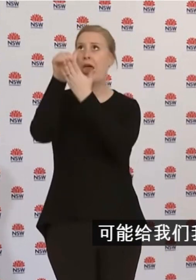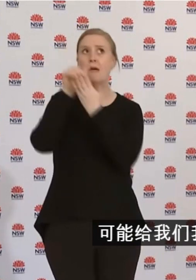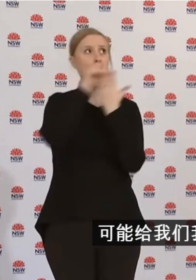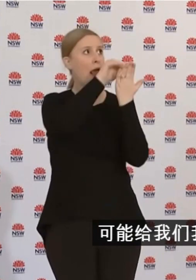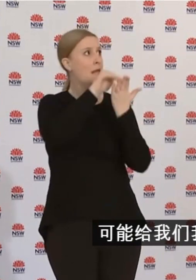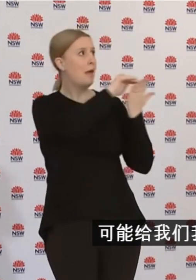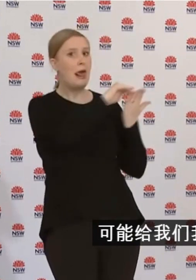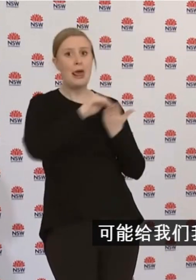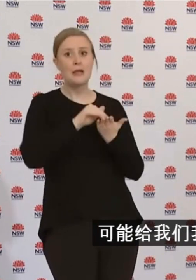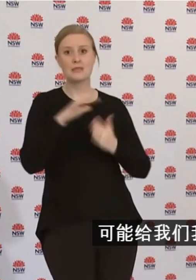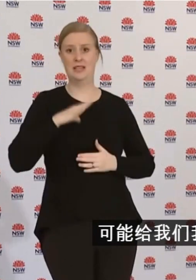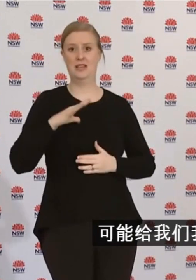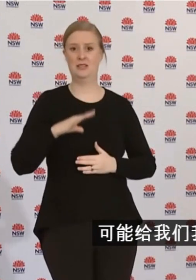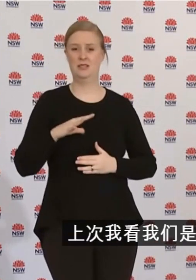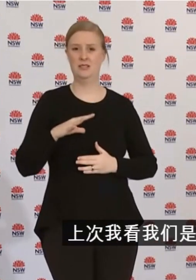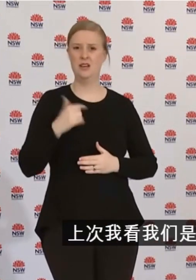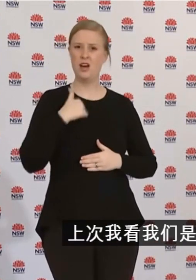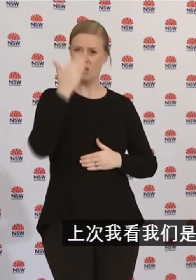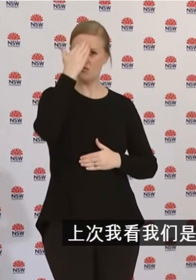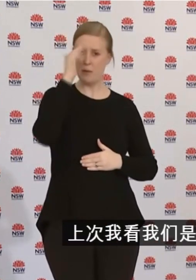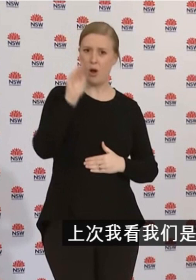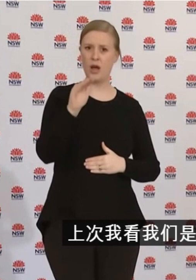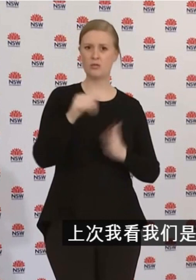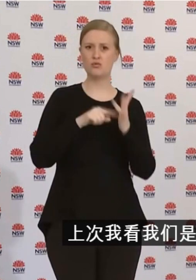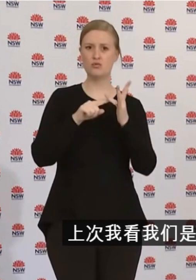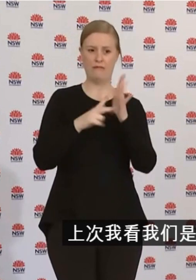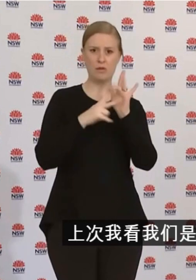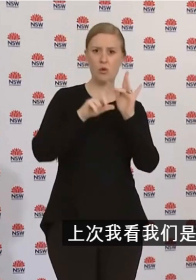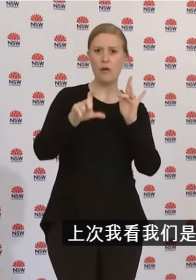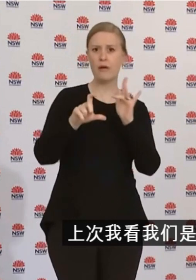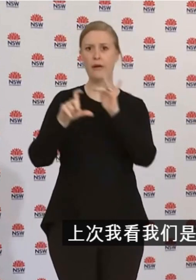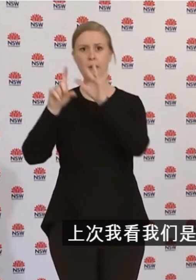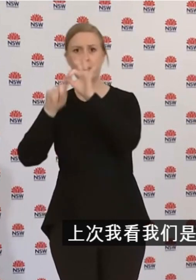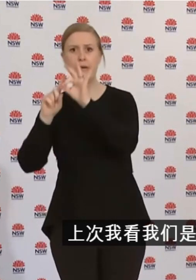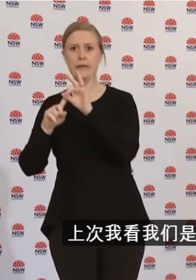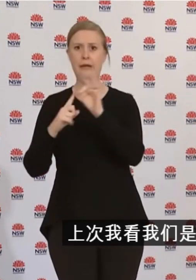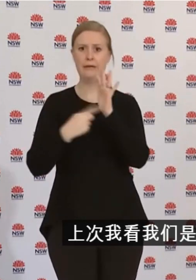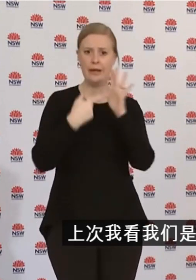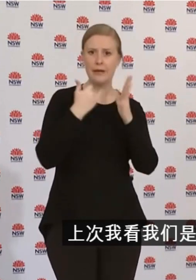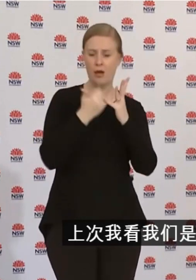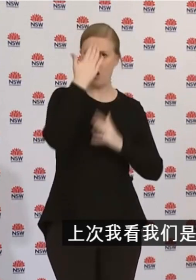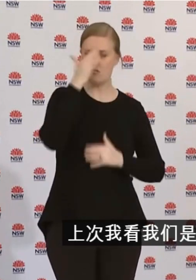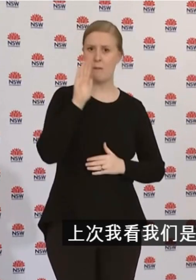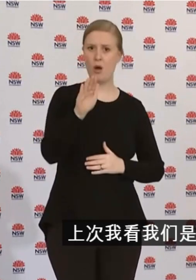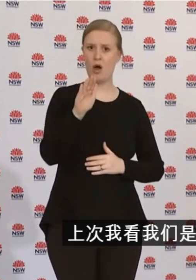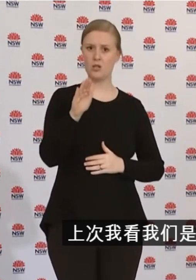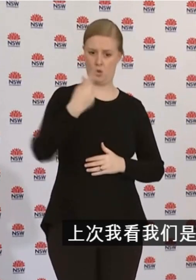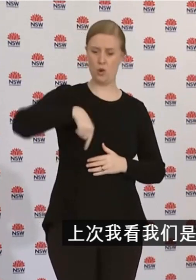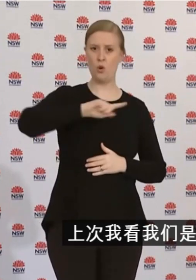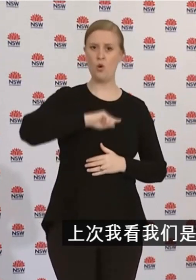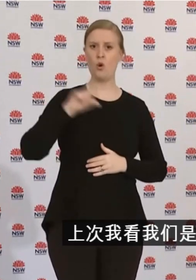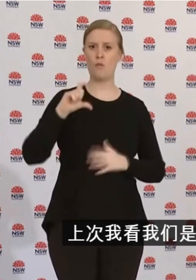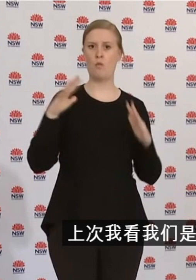I want to remind those other states and territories that last time I looked, we were a commonwealth. We worked together.